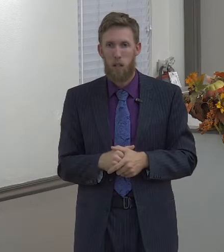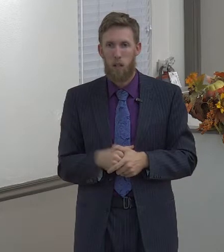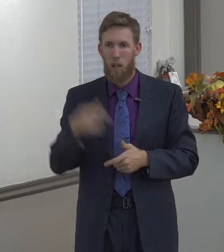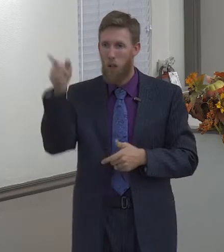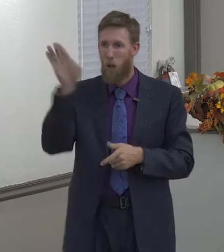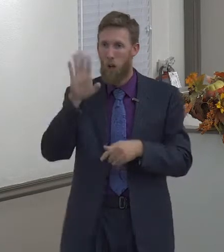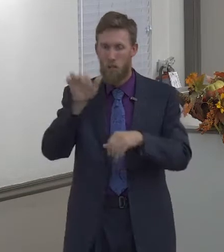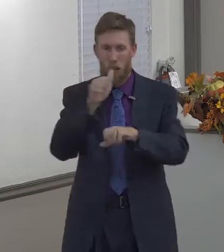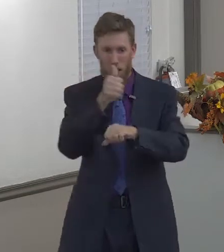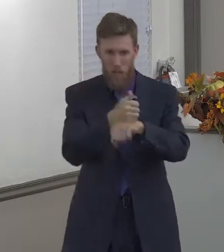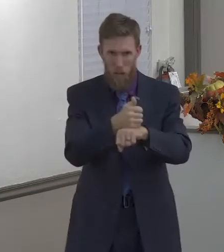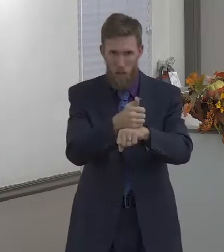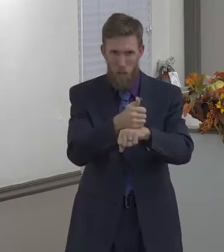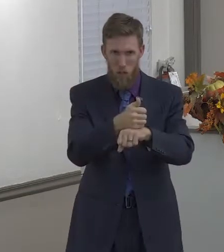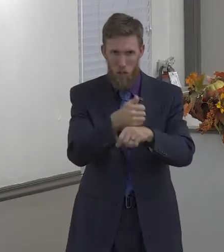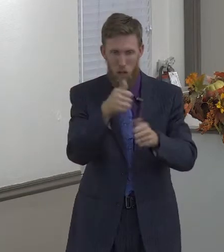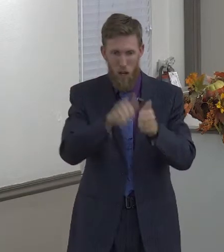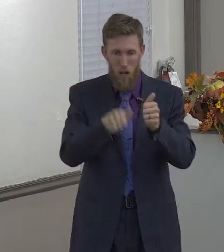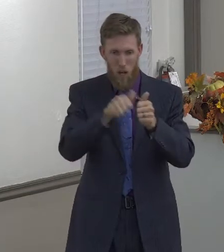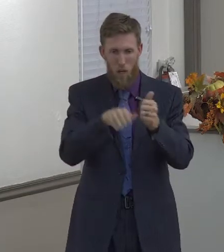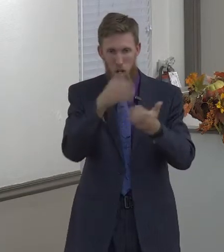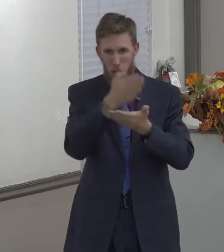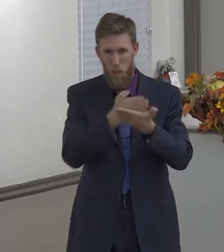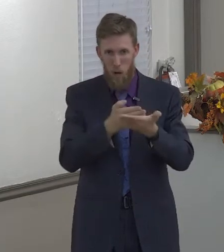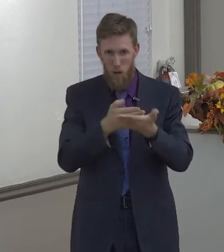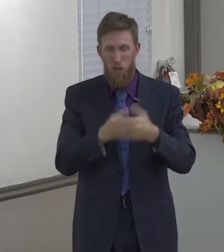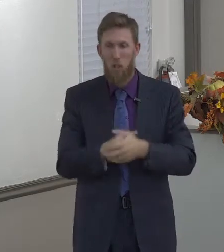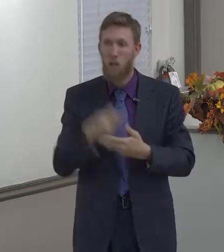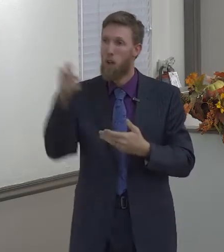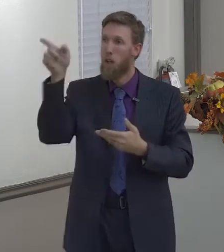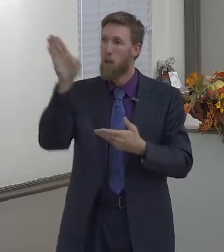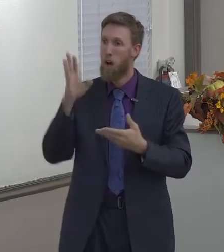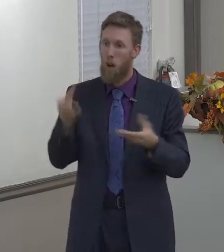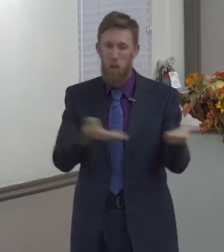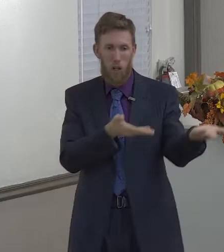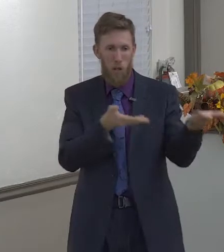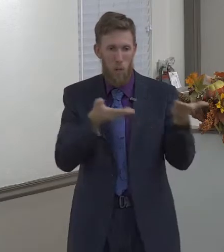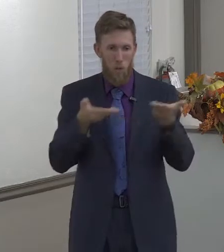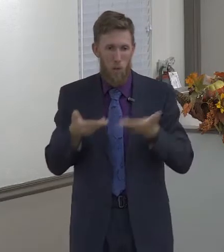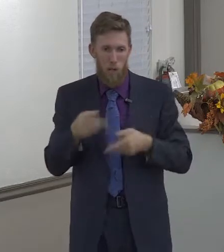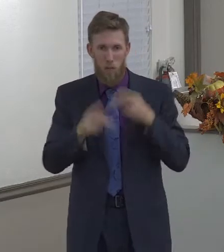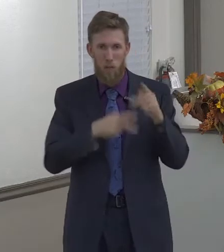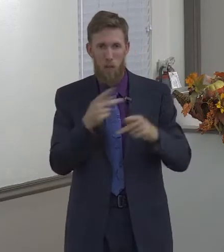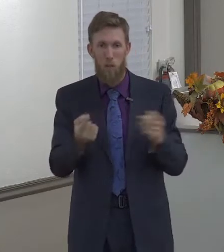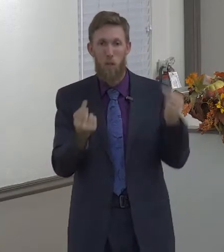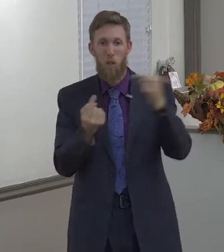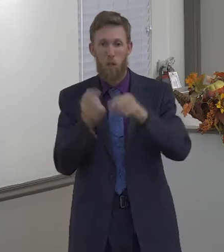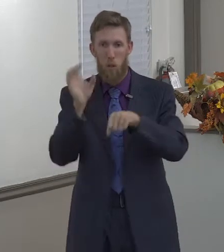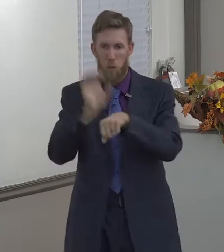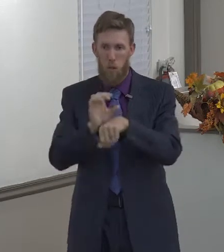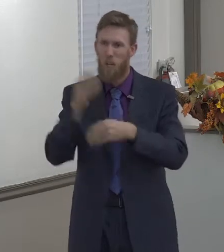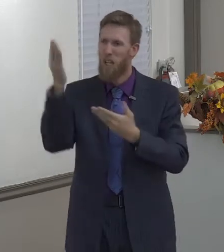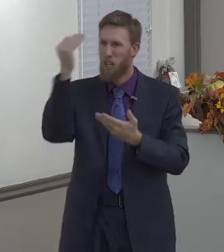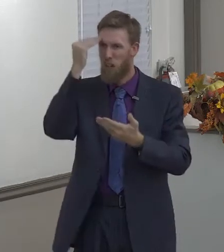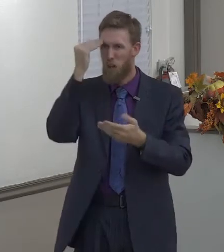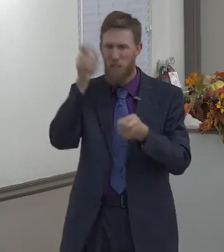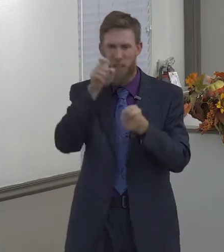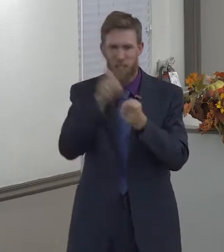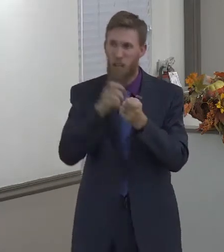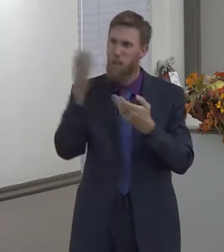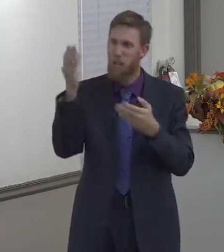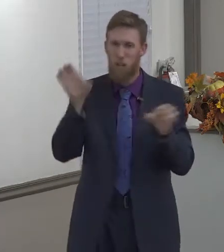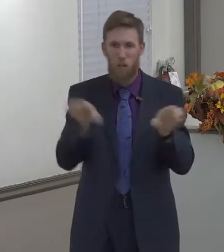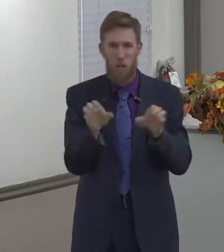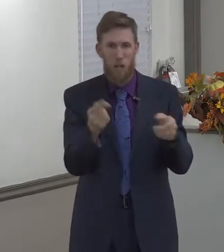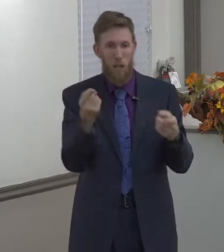knows what He's doing when He's bringing people here. And this is what makes it so dangerous when people think, well, I got offended. I didn't like when He